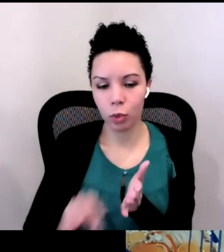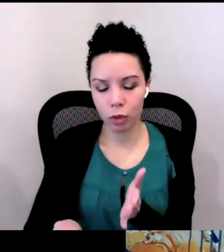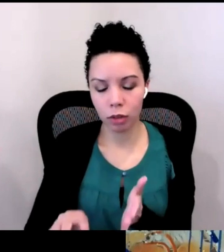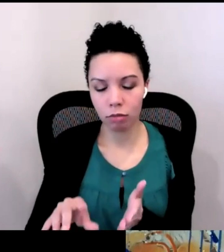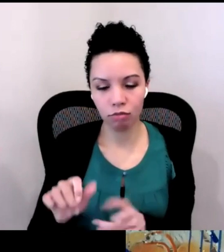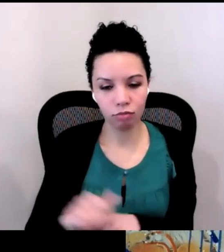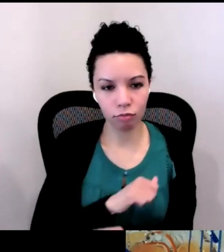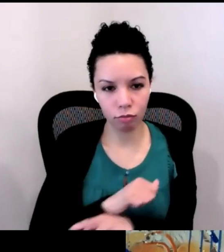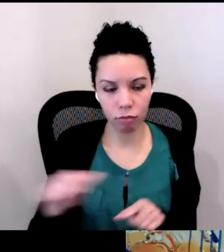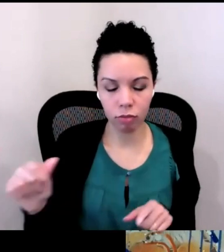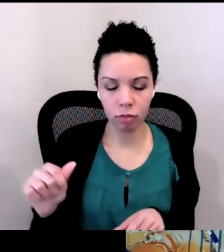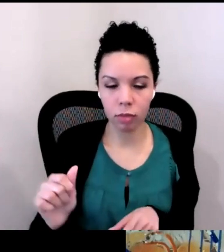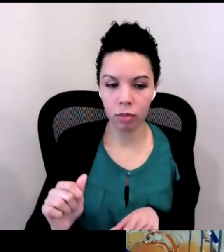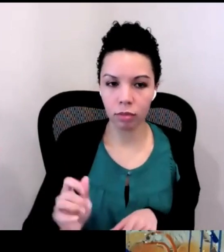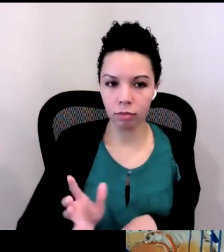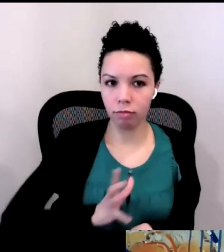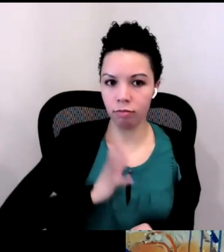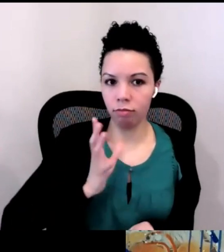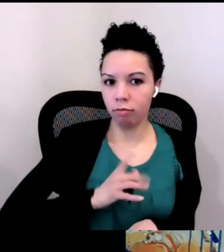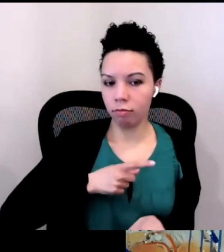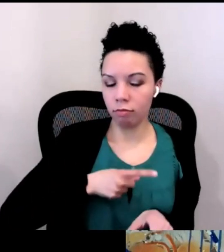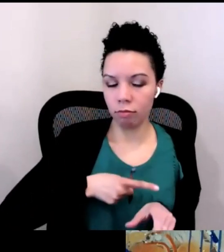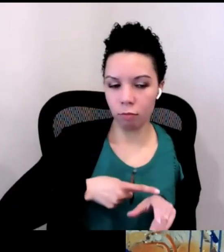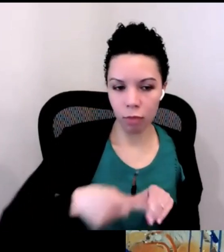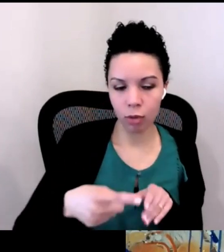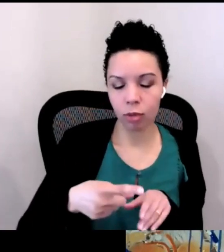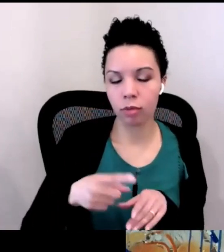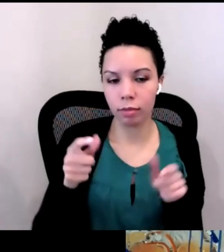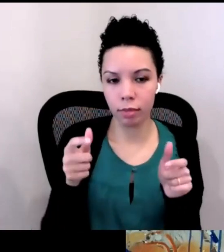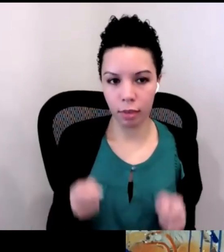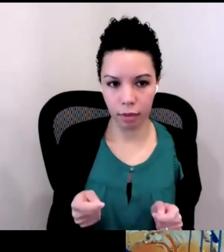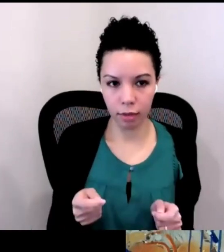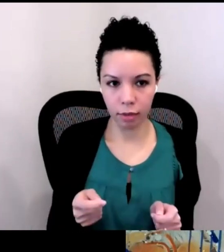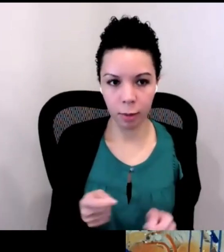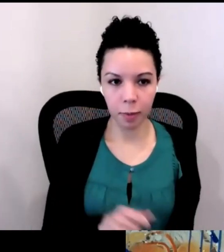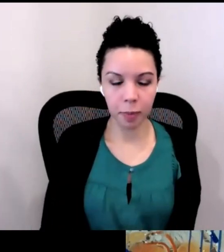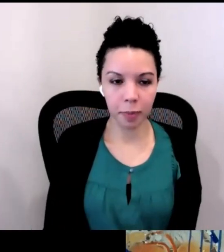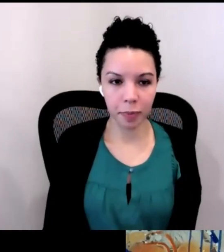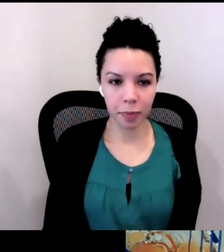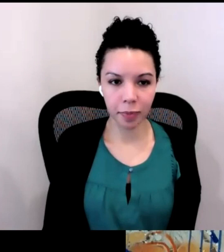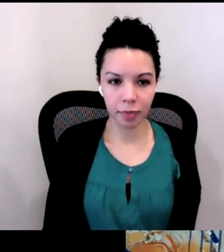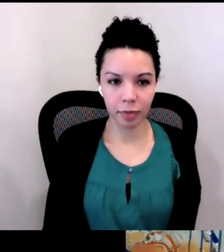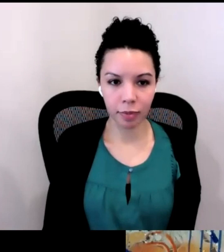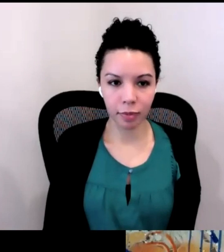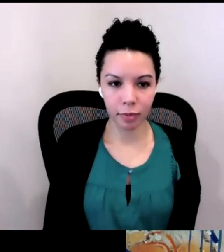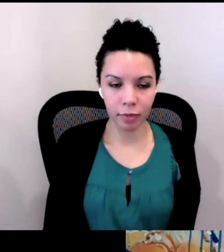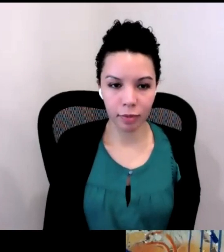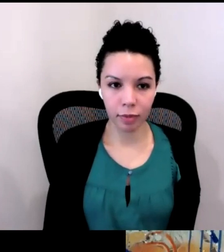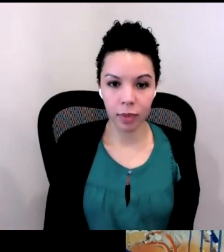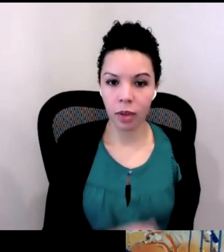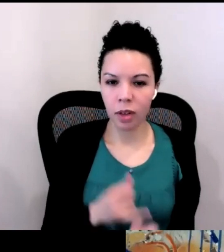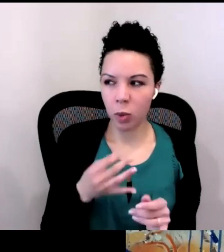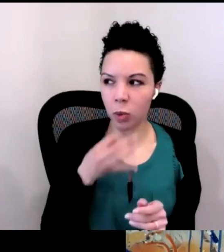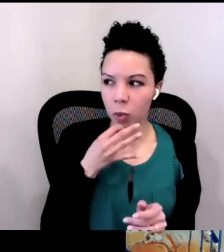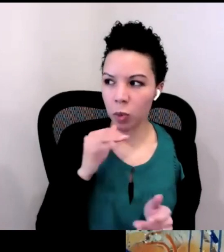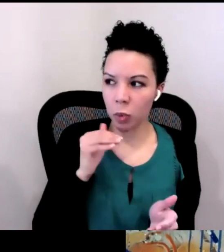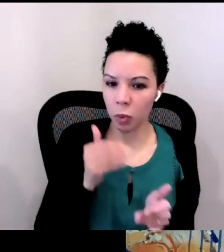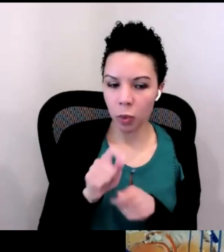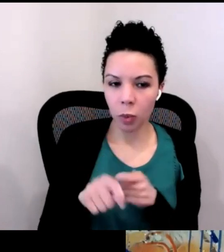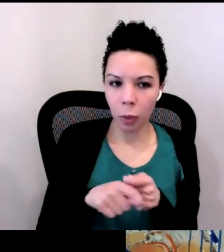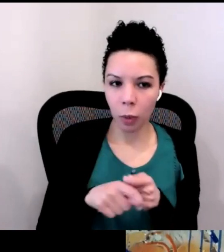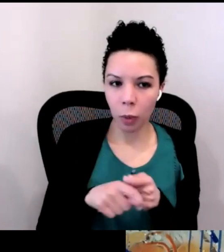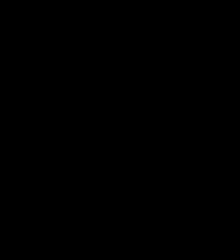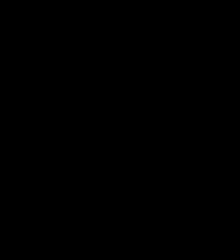professional text messaging. So as starting to wrap up, and we'll finish at 2:15 Eastern time, I want to